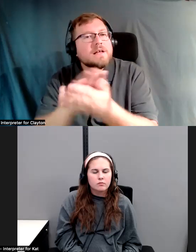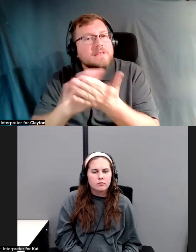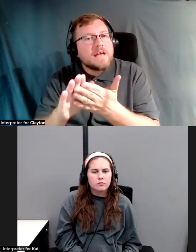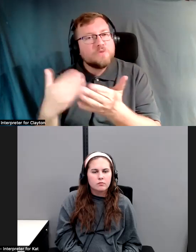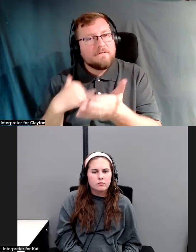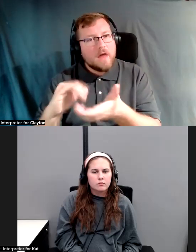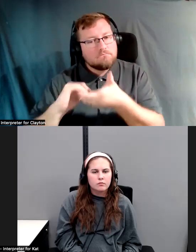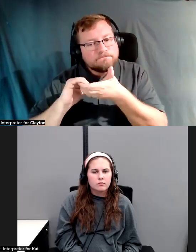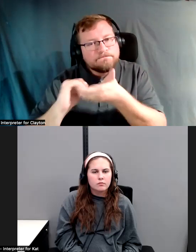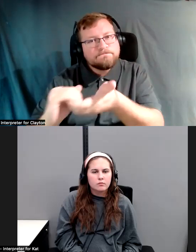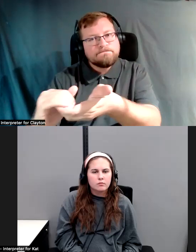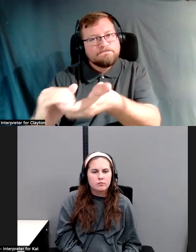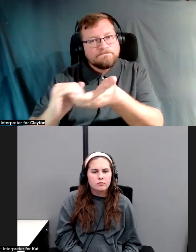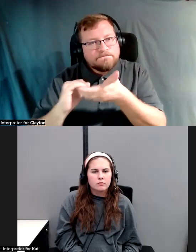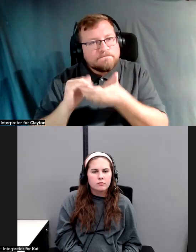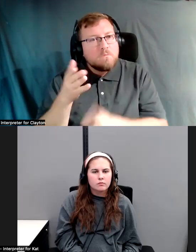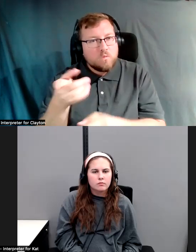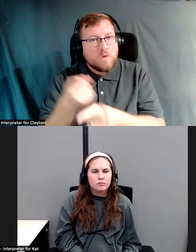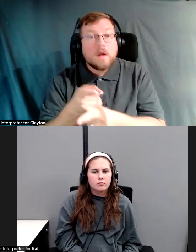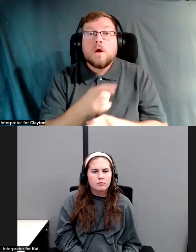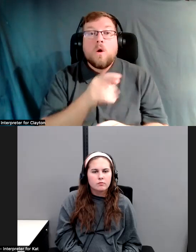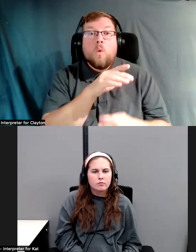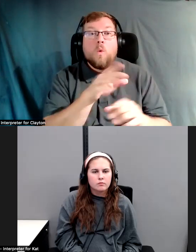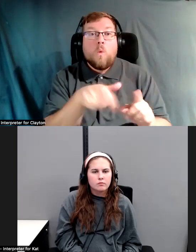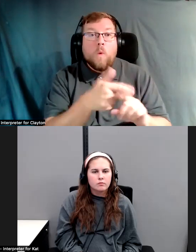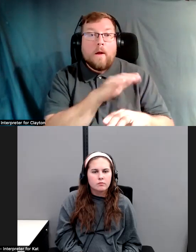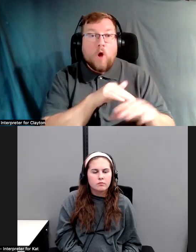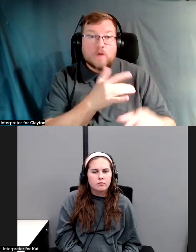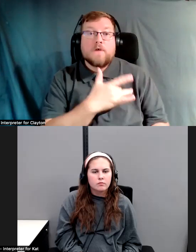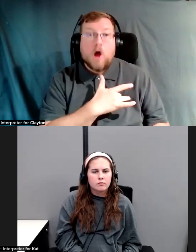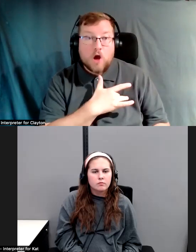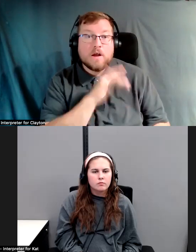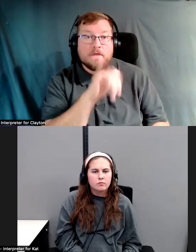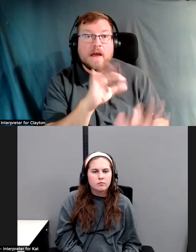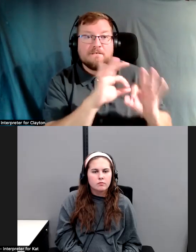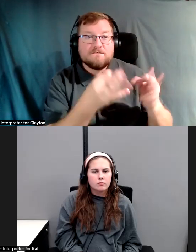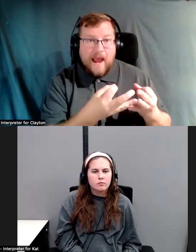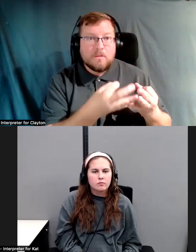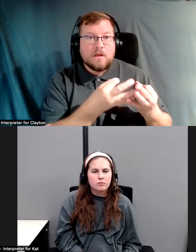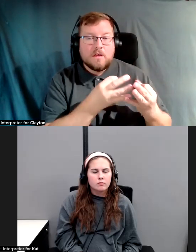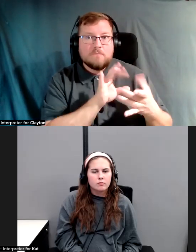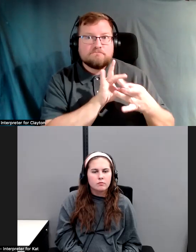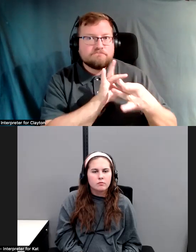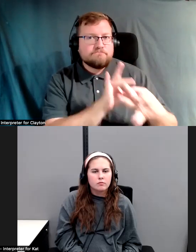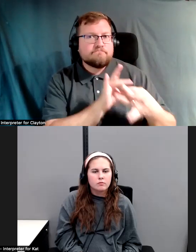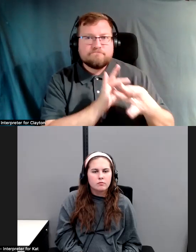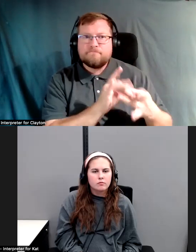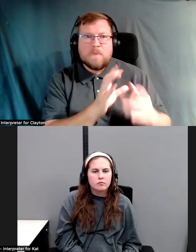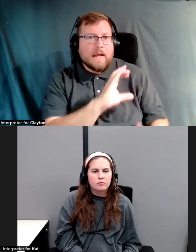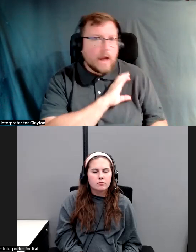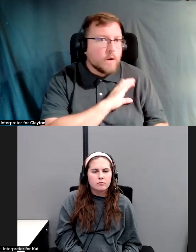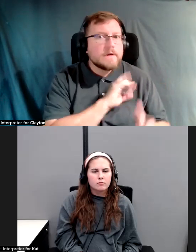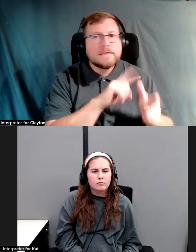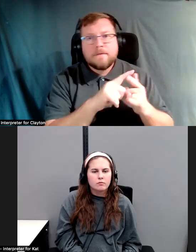camaraderie. And you know, like even when Calls the Heart, they were, you know, the family dynamics of, you know, the characters and